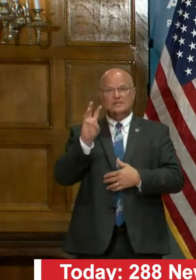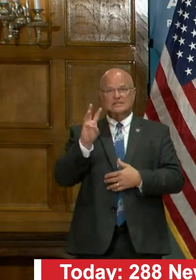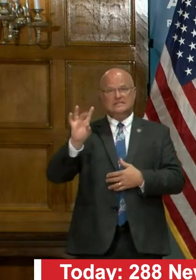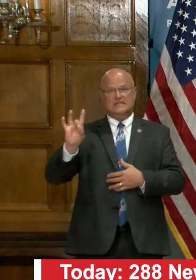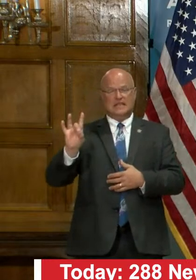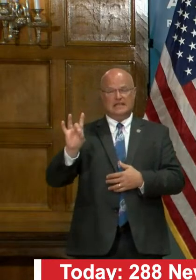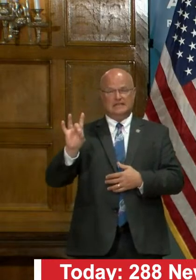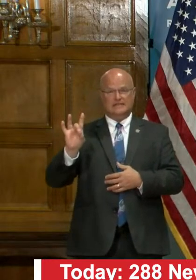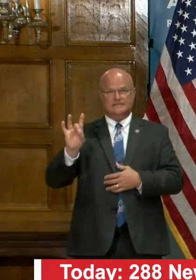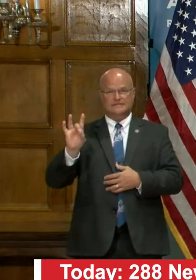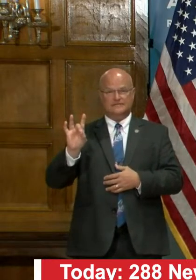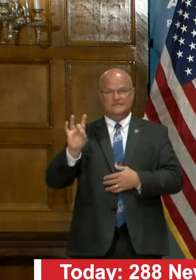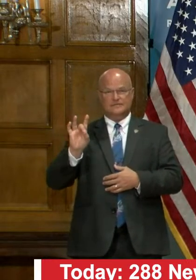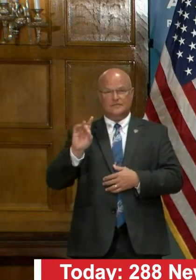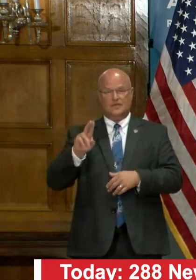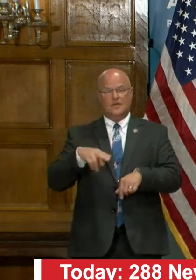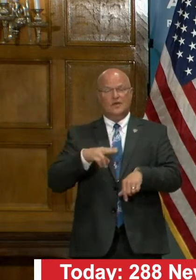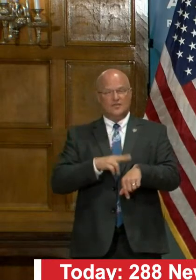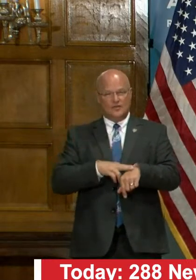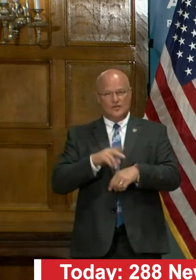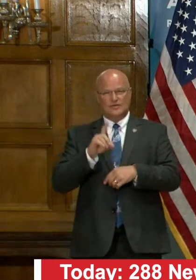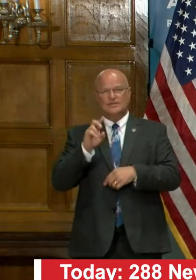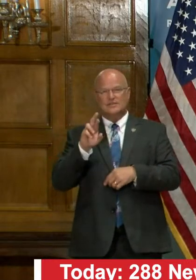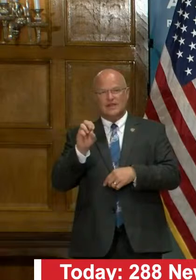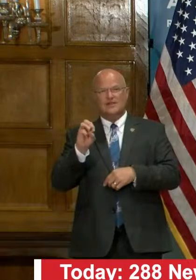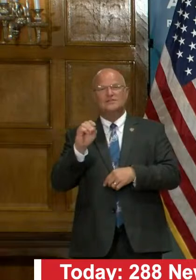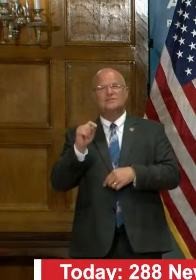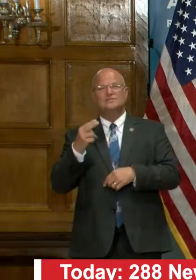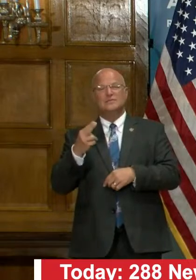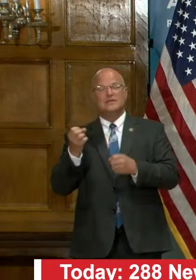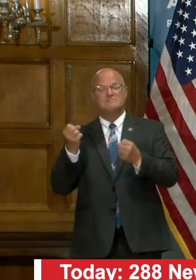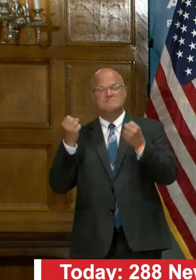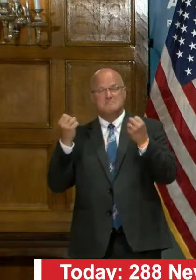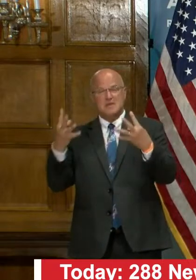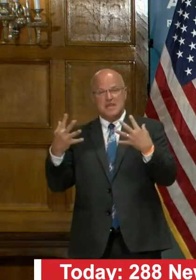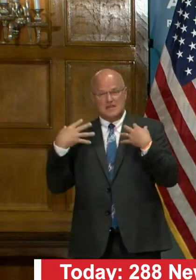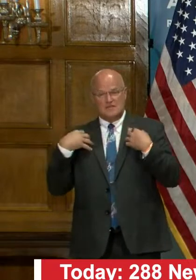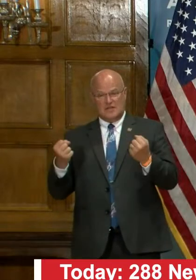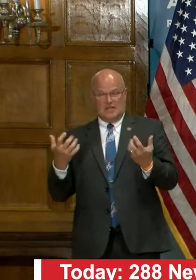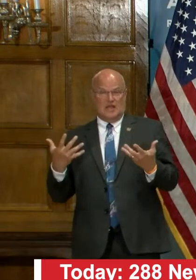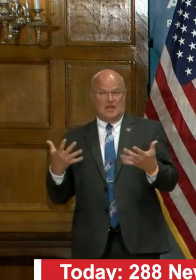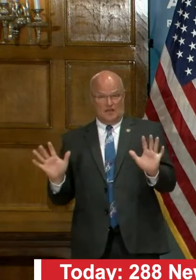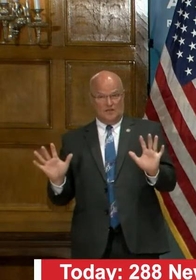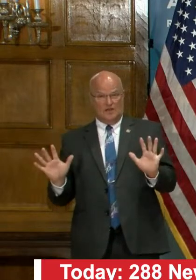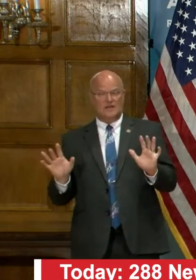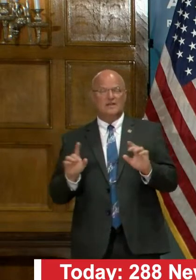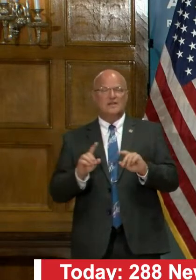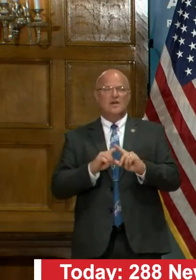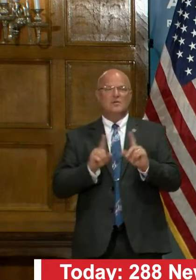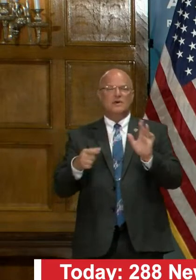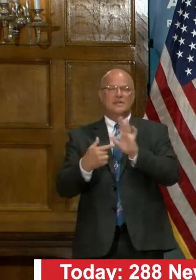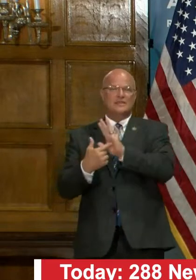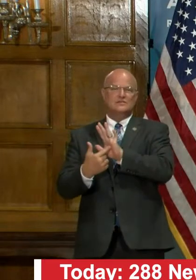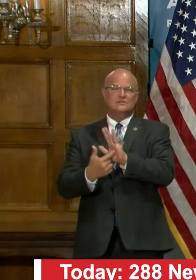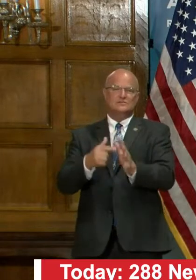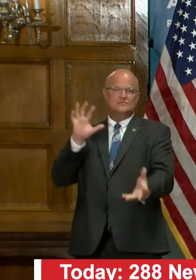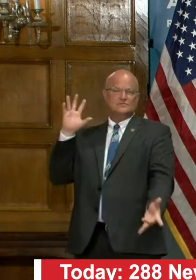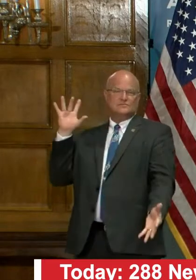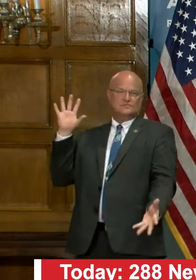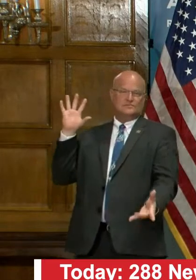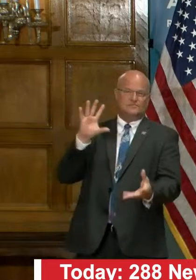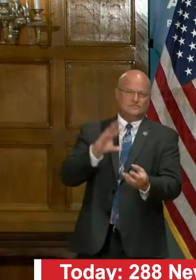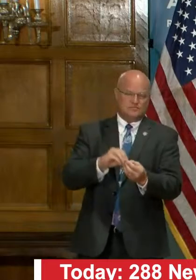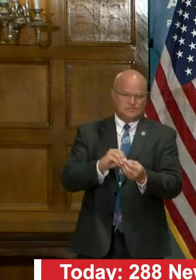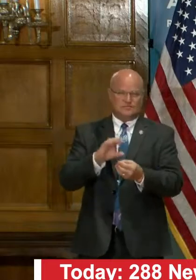10,368. Of course, Dr. Smith will point out that many of those have recovered, but that reflects our cumulative total